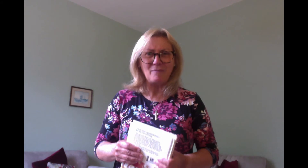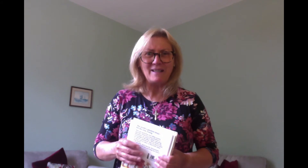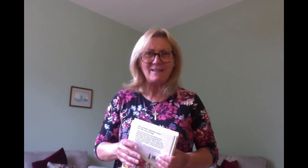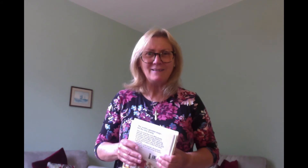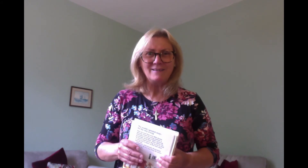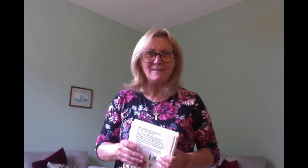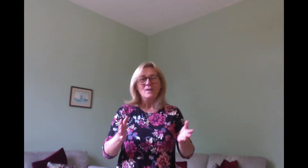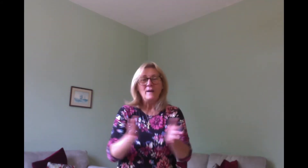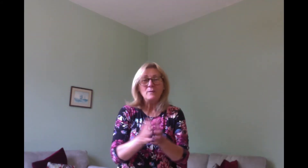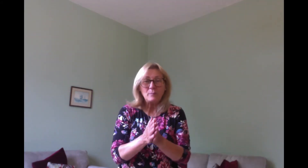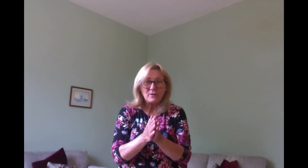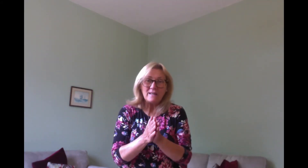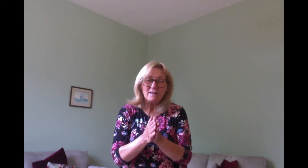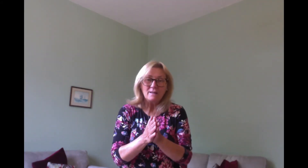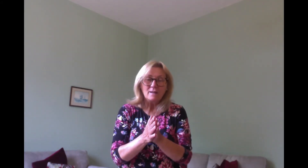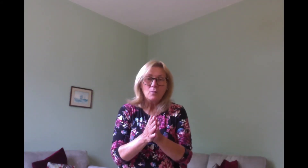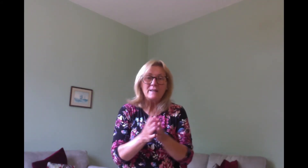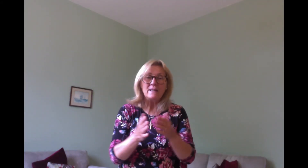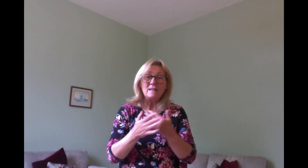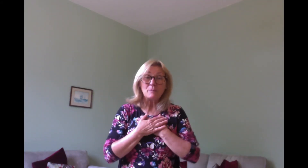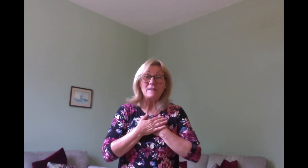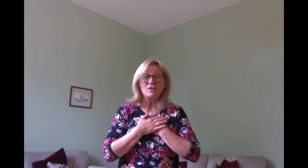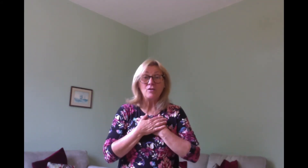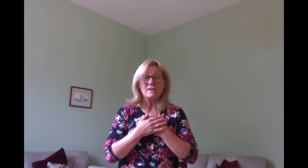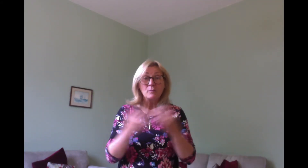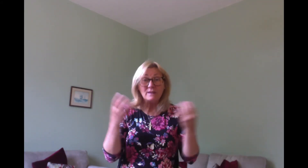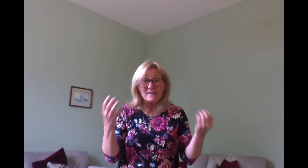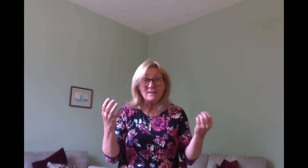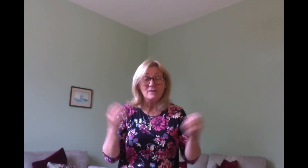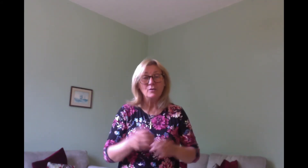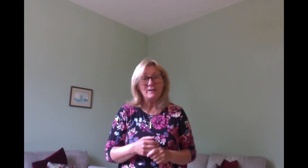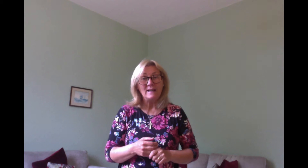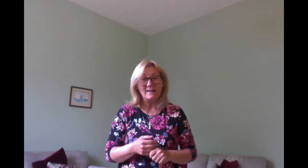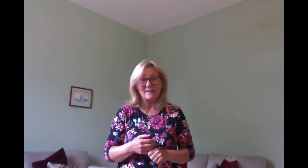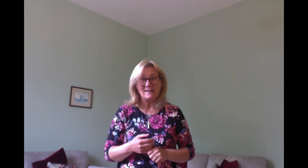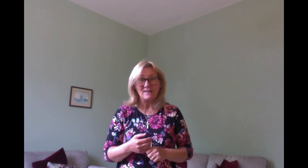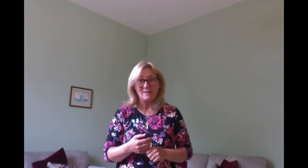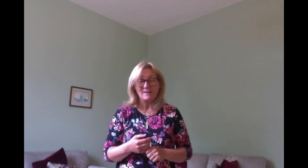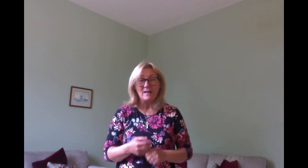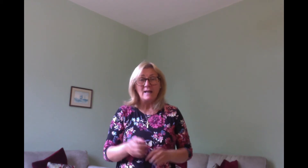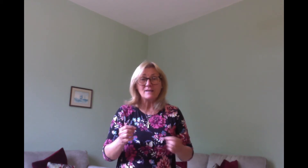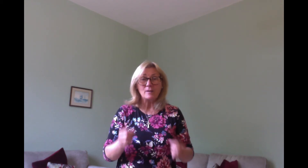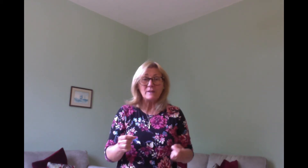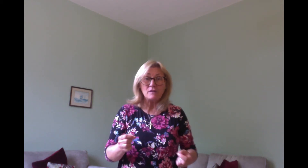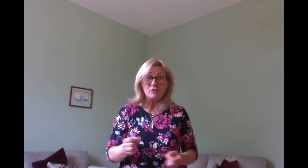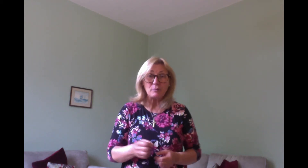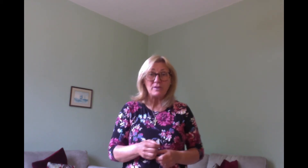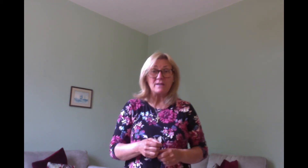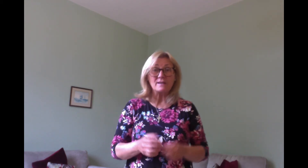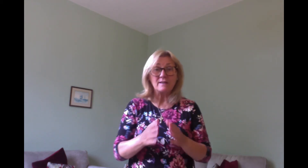amazing? When we pray, we speak to God and we listen to what he has to say to us. And sometimes those prayers are in the